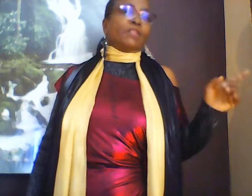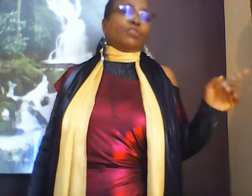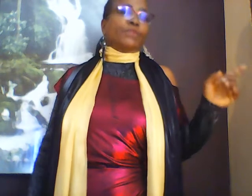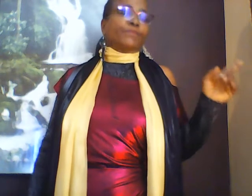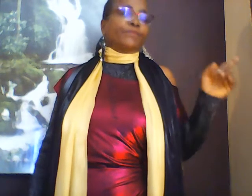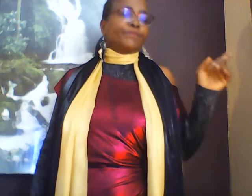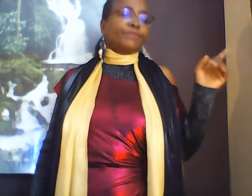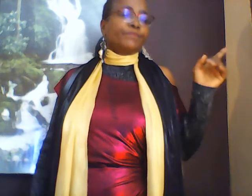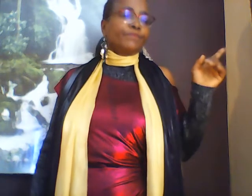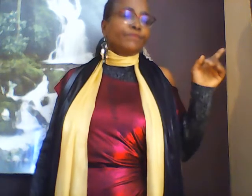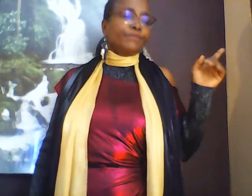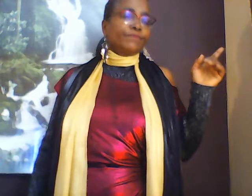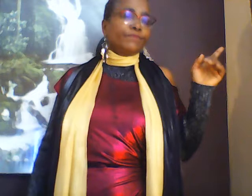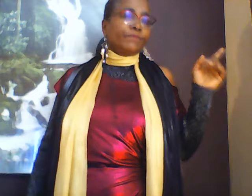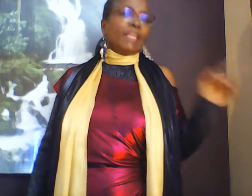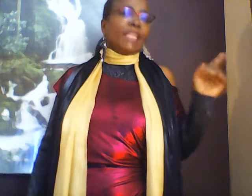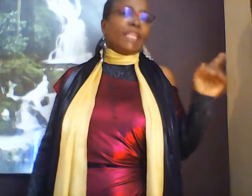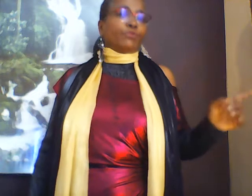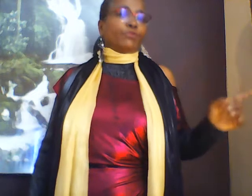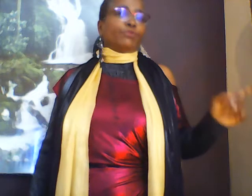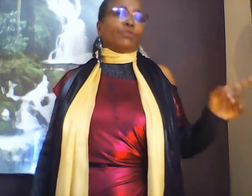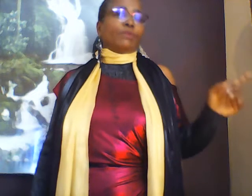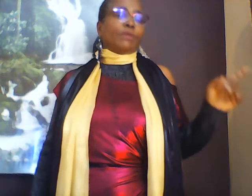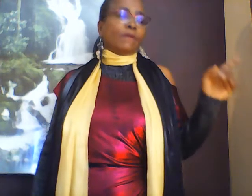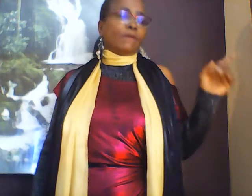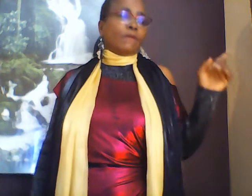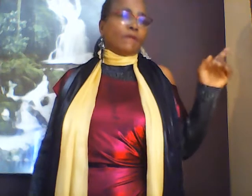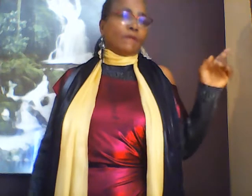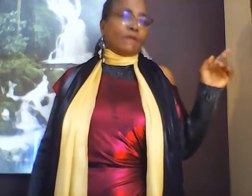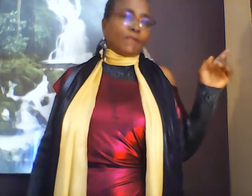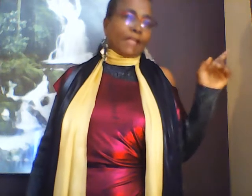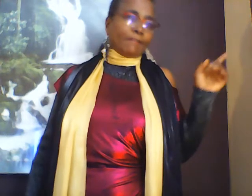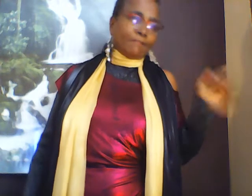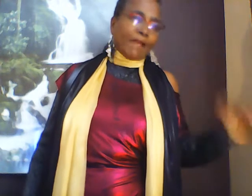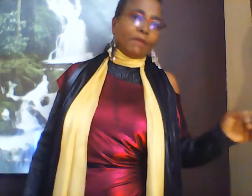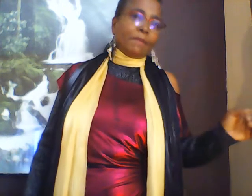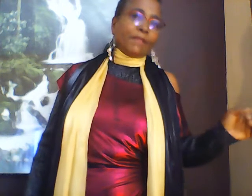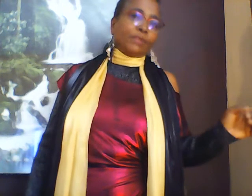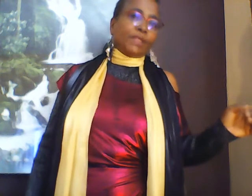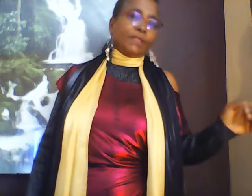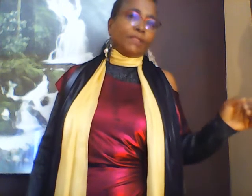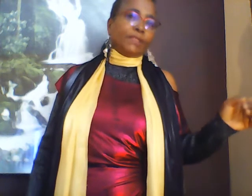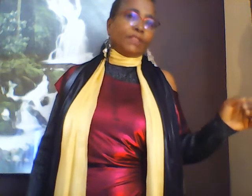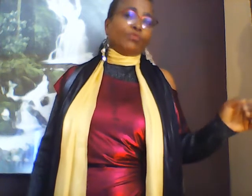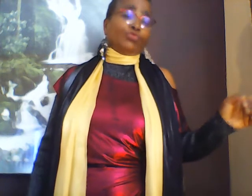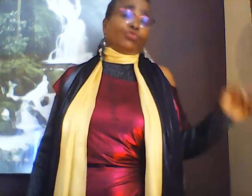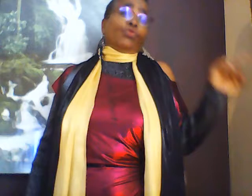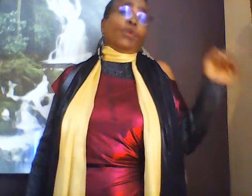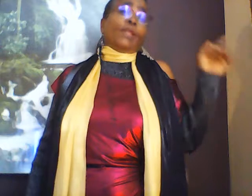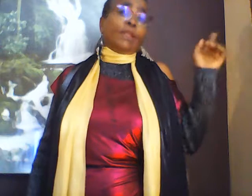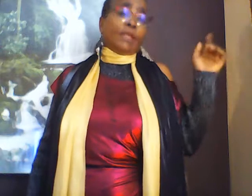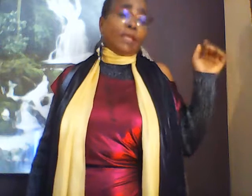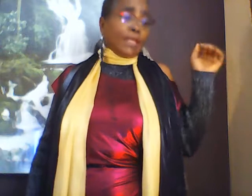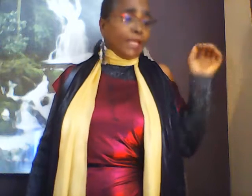Inflammation making assertion that fibre pathway is going is